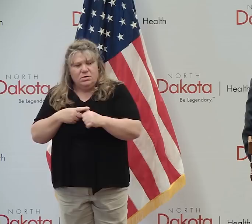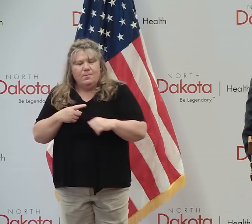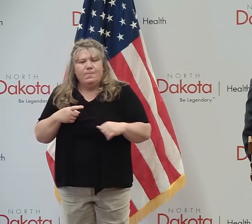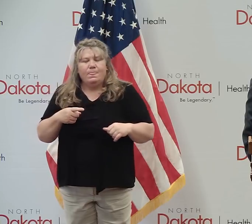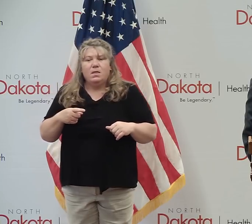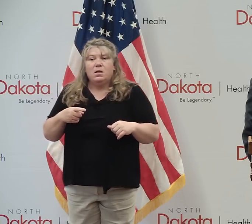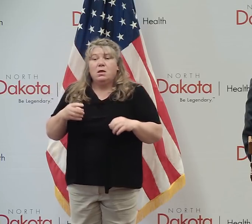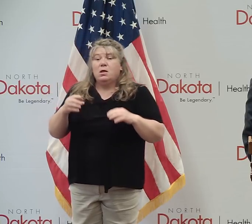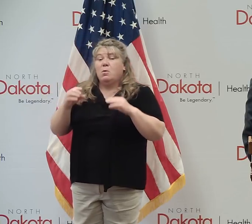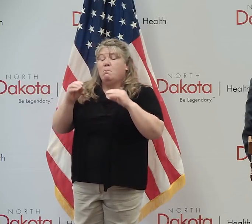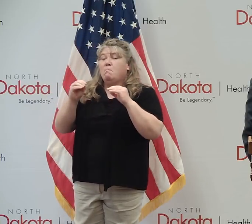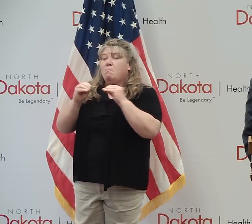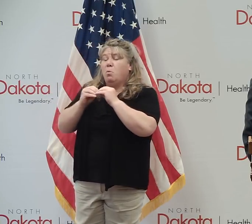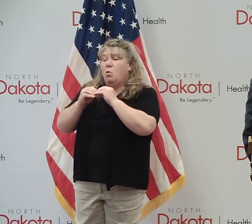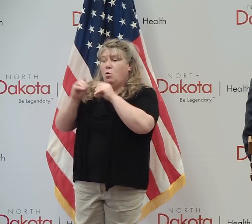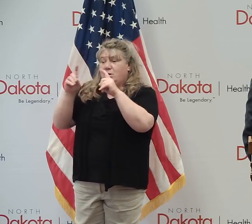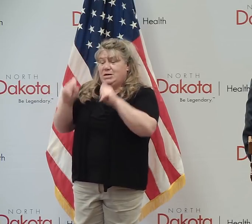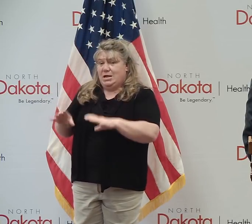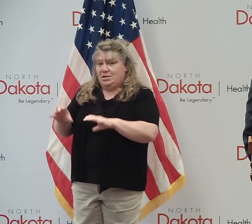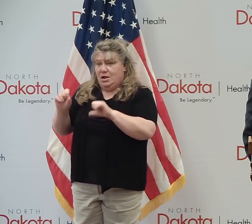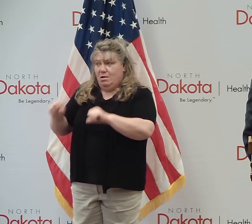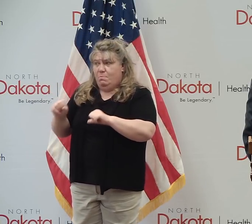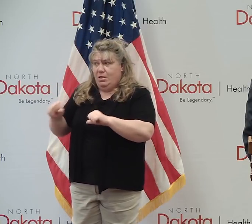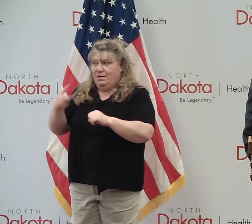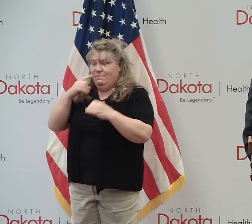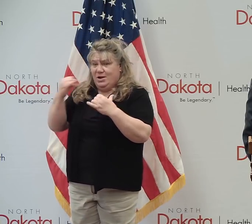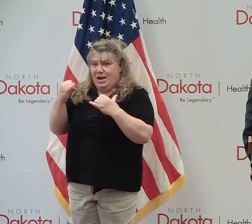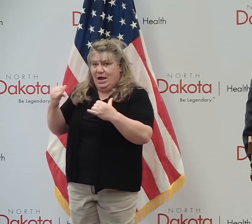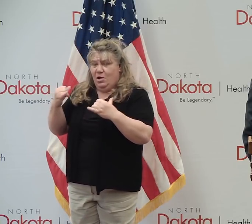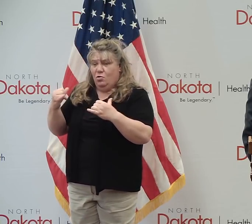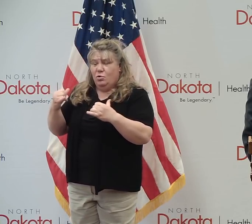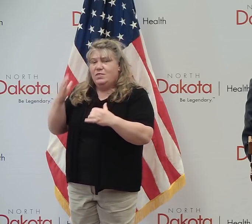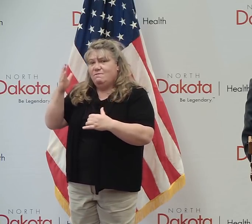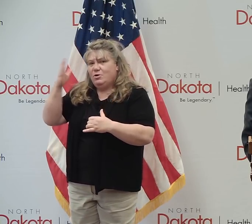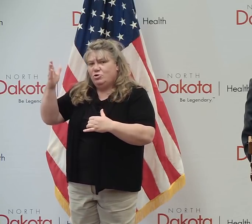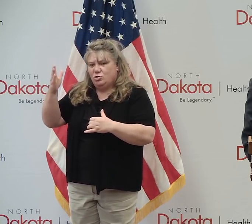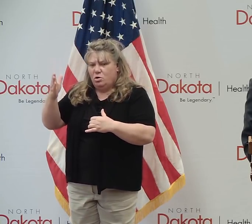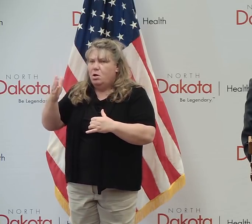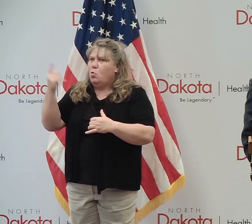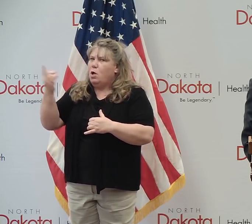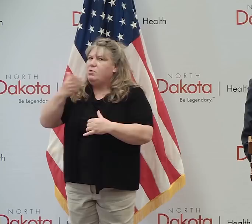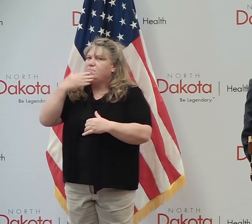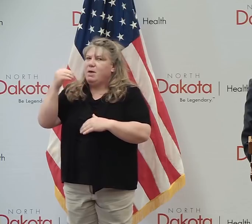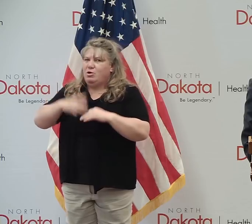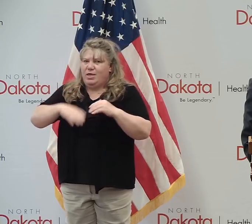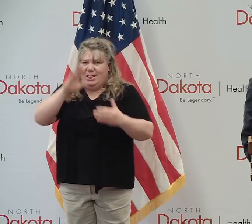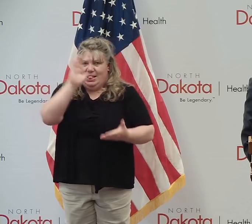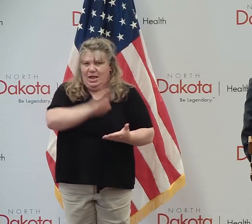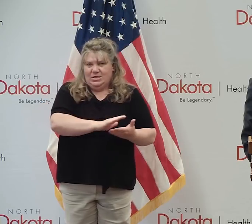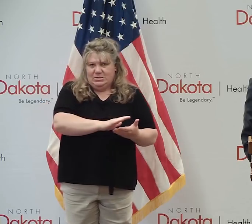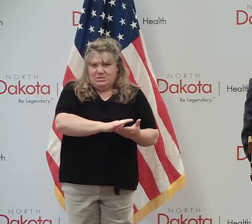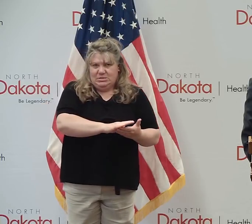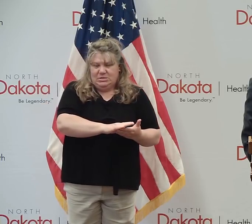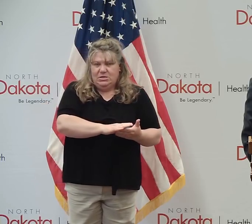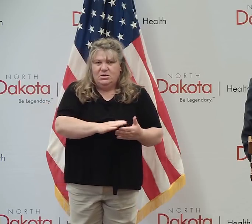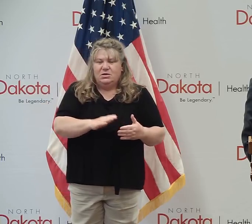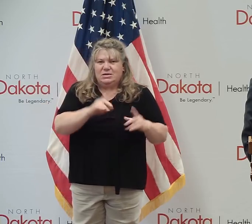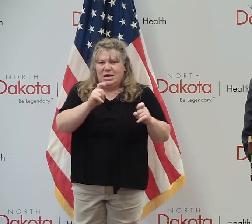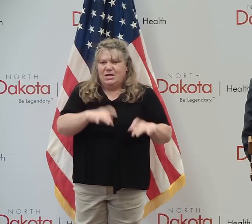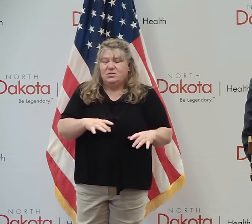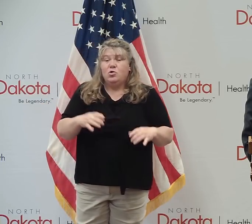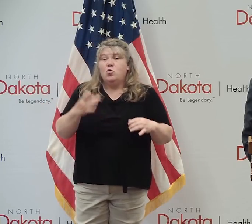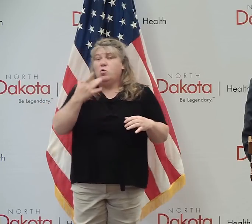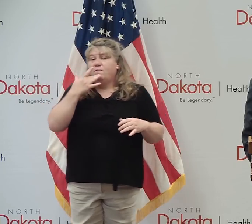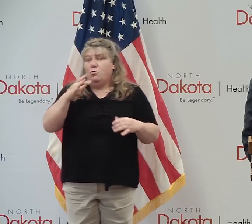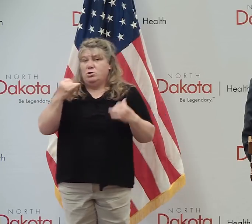More capacity on testing is, for right now and the foreseeable future, is always going to be better than less capacity. We're very fortunate right